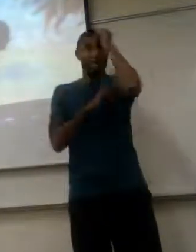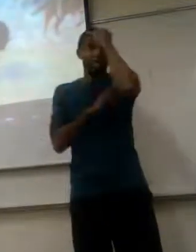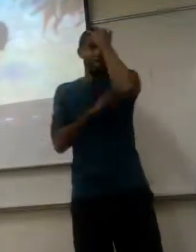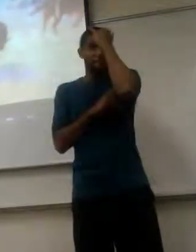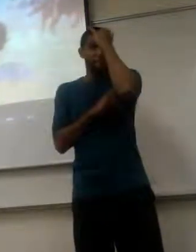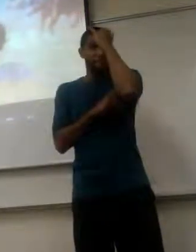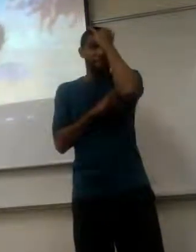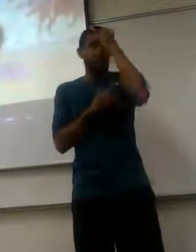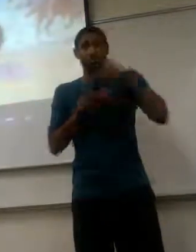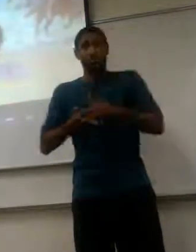poor.